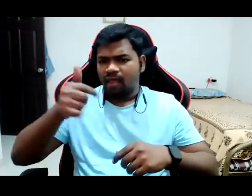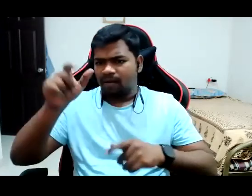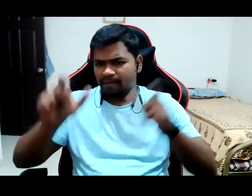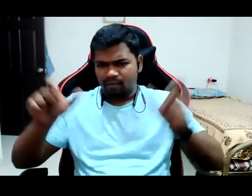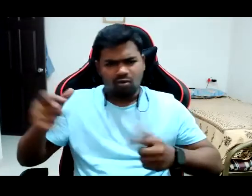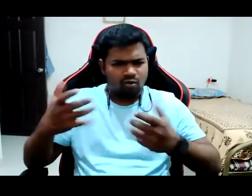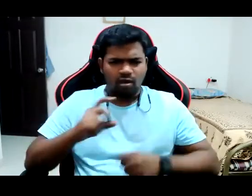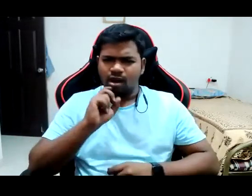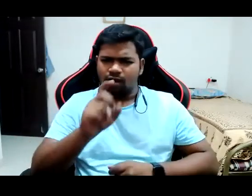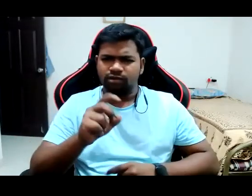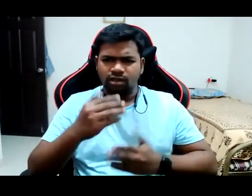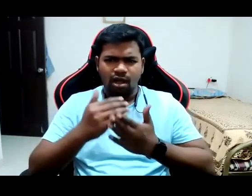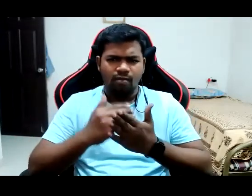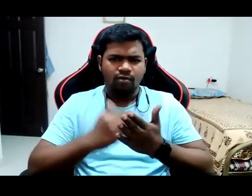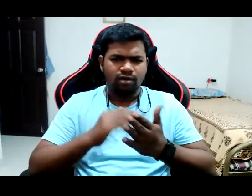in time.